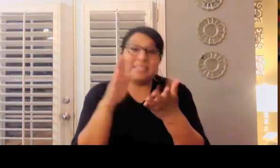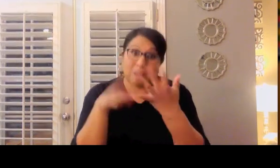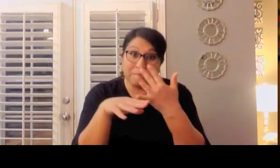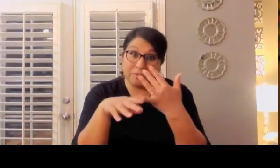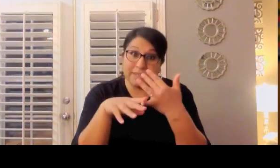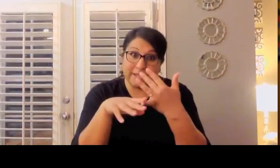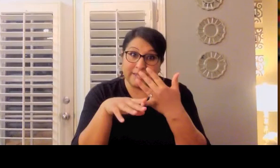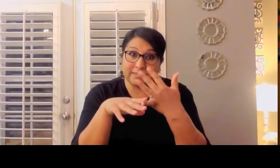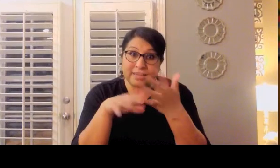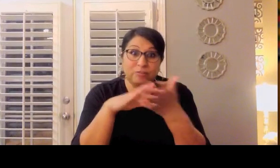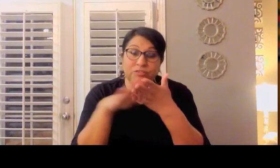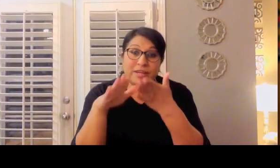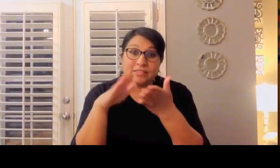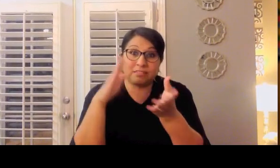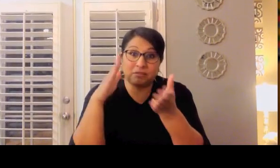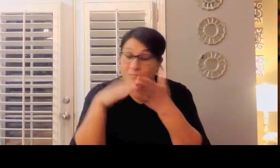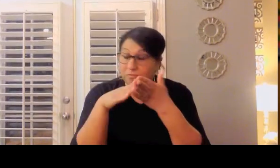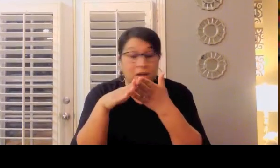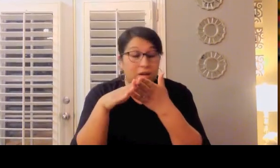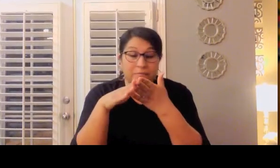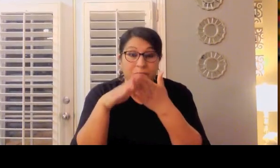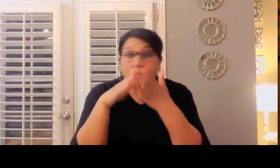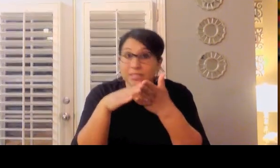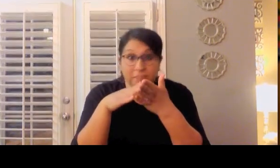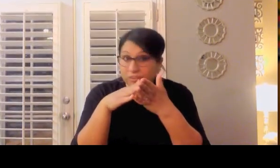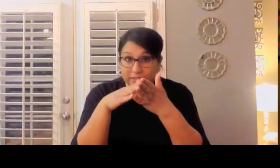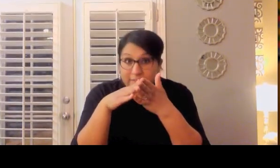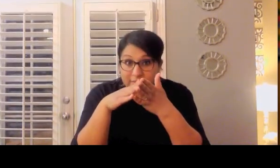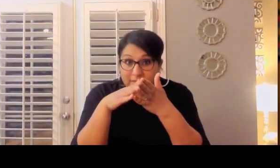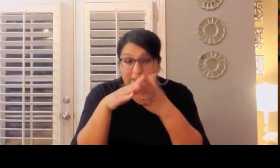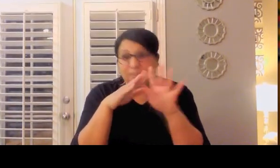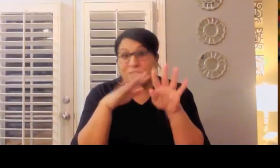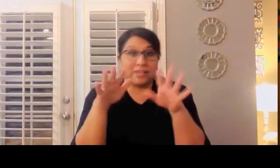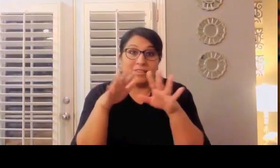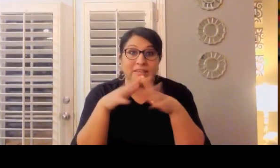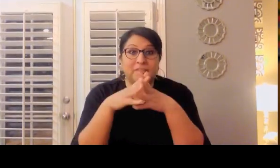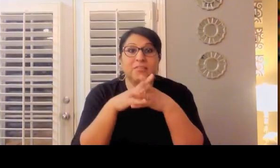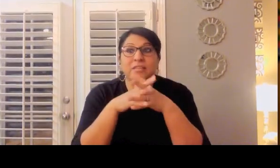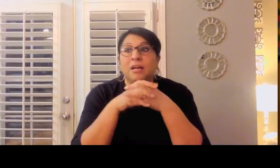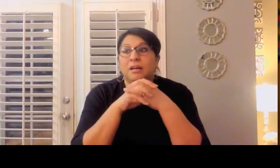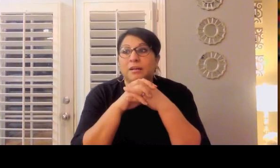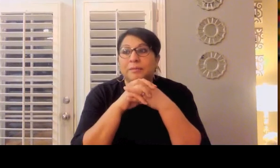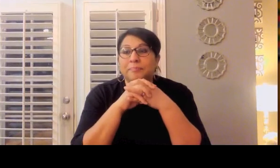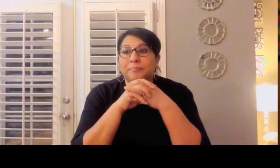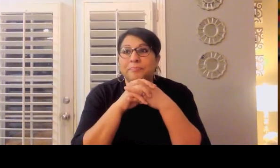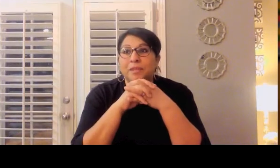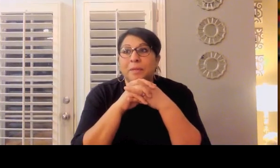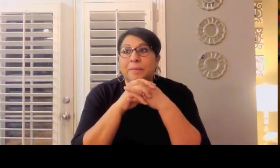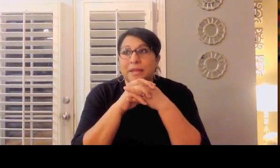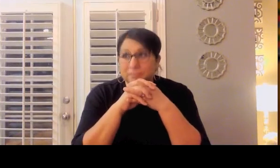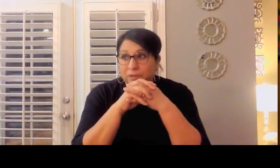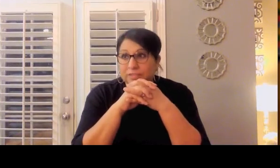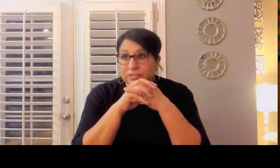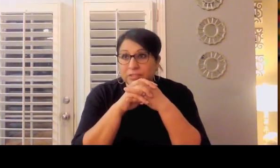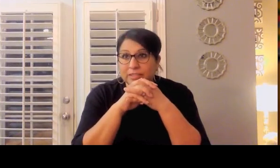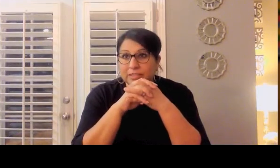Well, I stopped doing cakes. I don't do, I just, focus on cookies. I don't do anything else. But